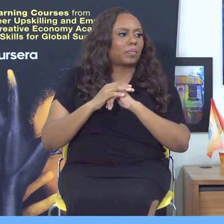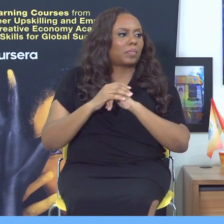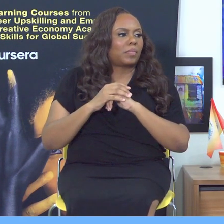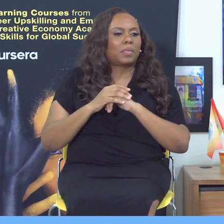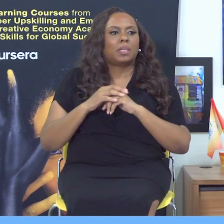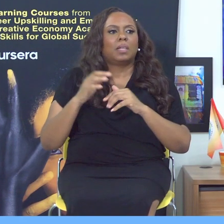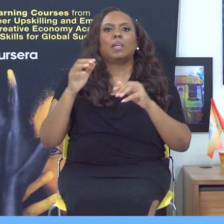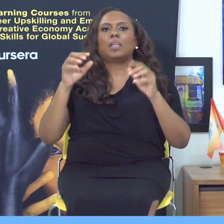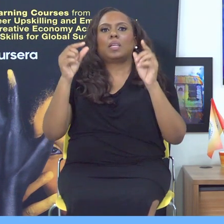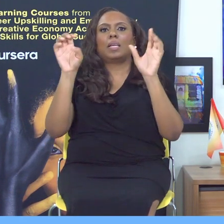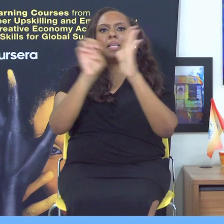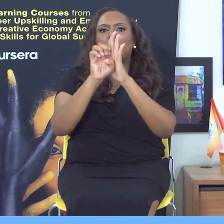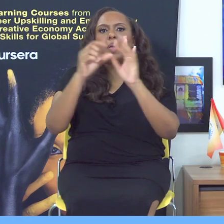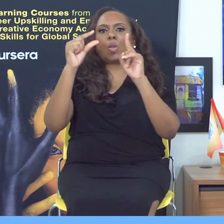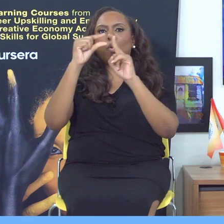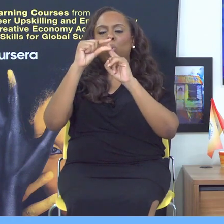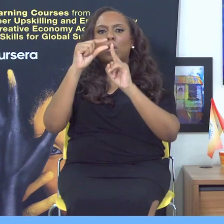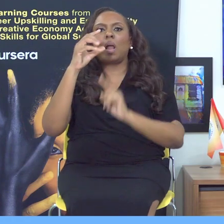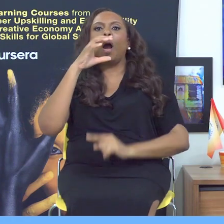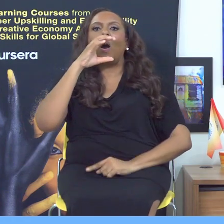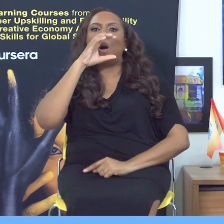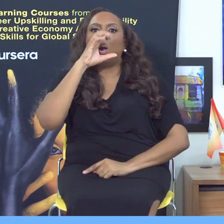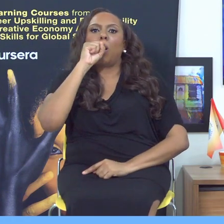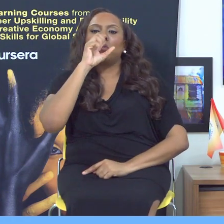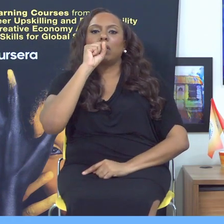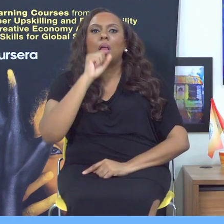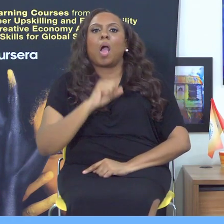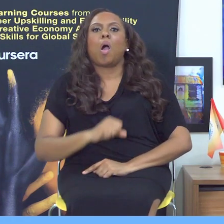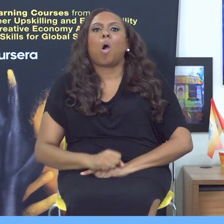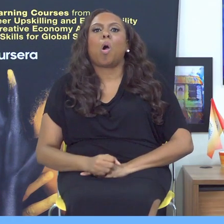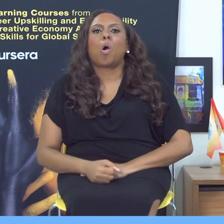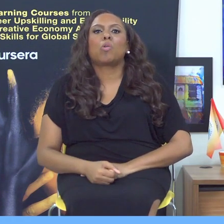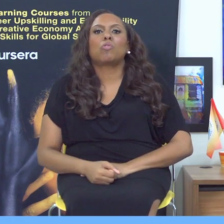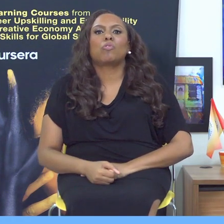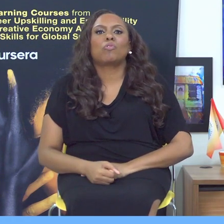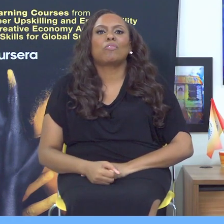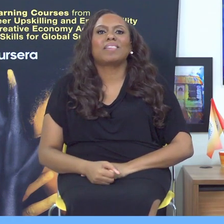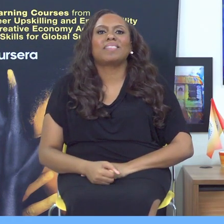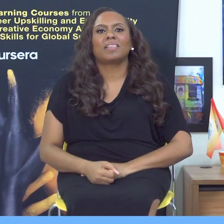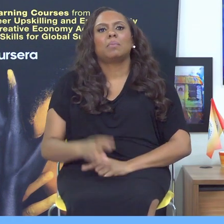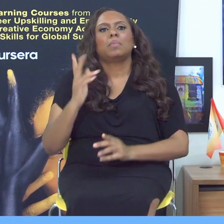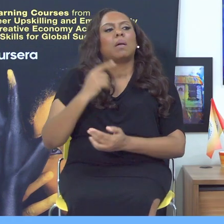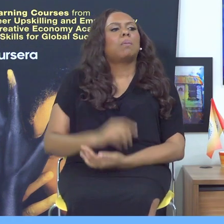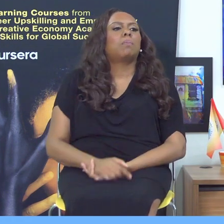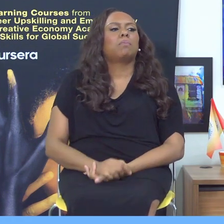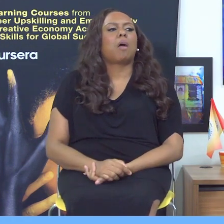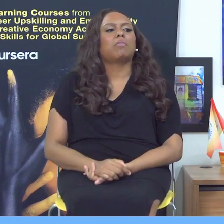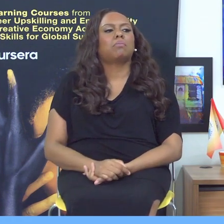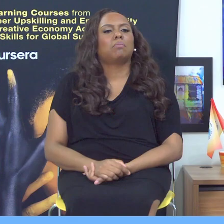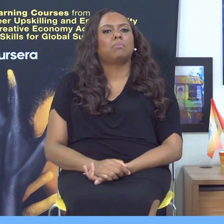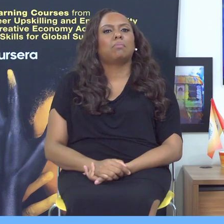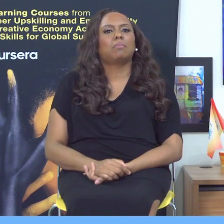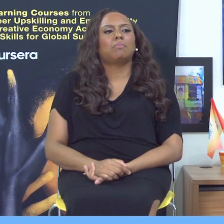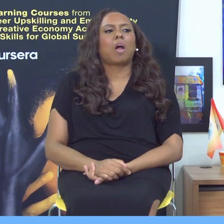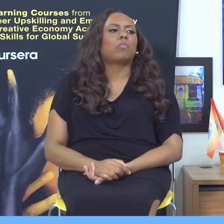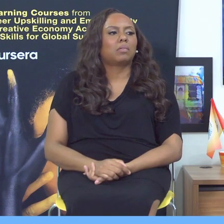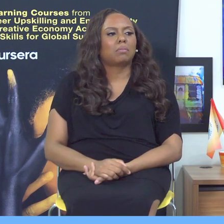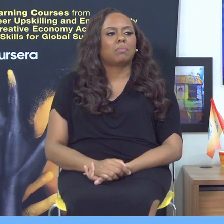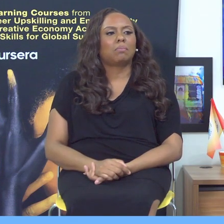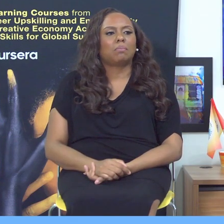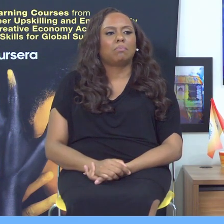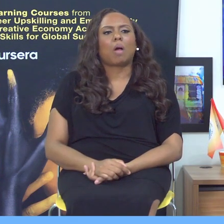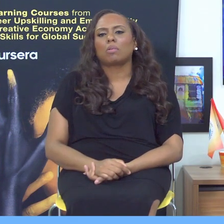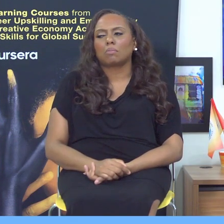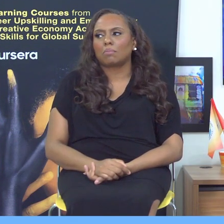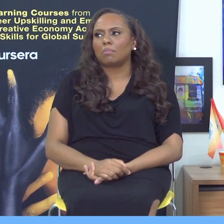orange. You see, you pronounce it through like some people say orange. Orange. Yeah, so basically that's where the challenge comes in.